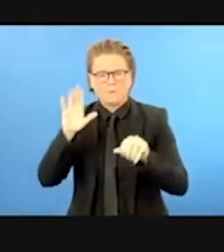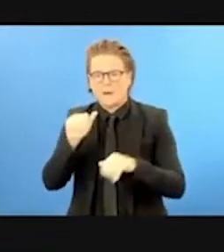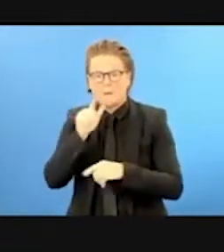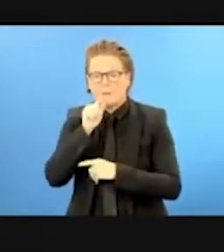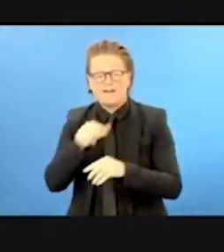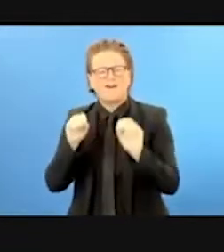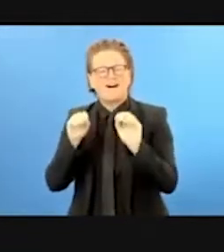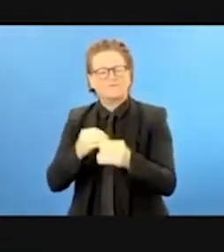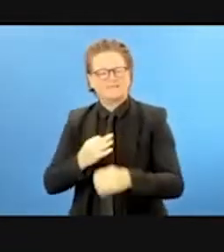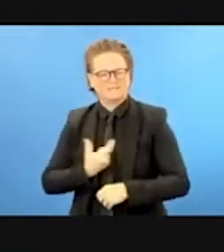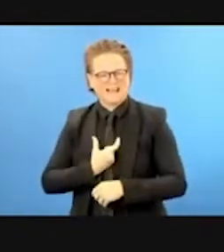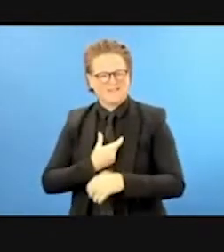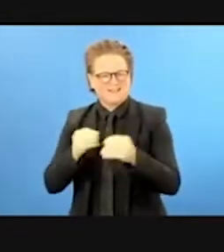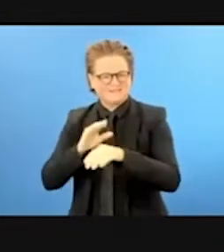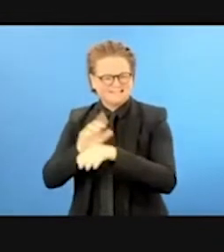Center.